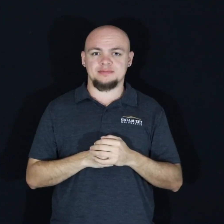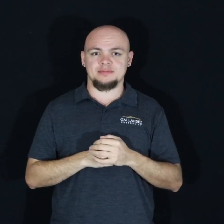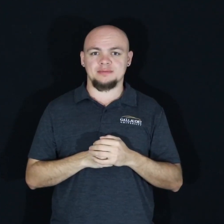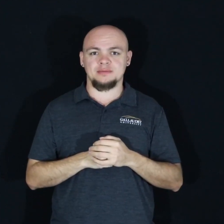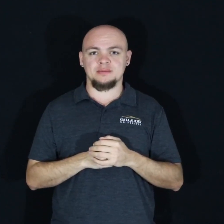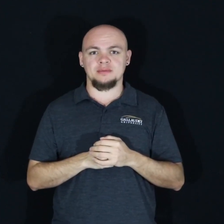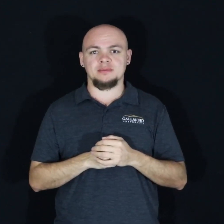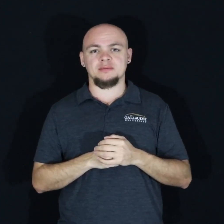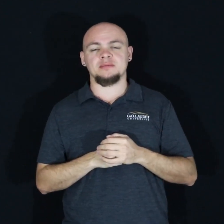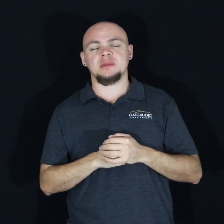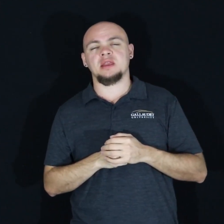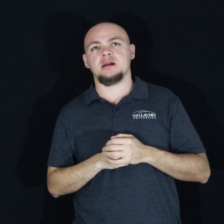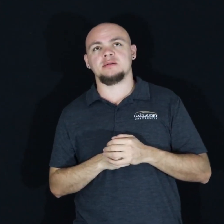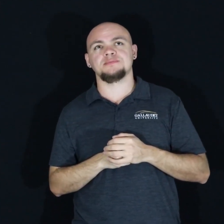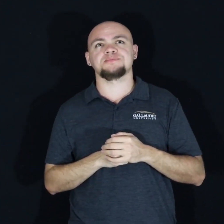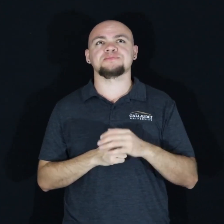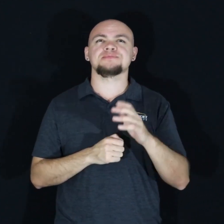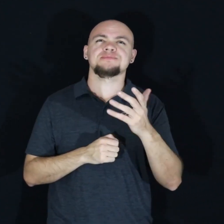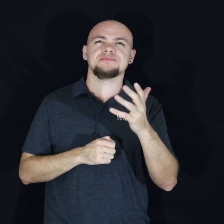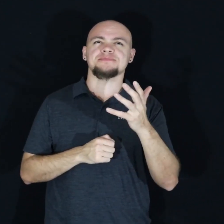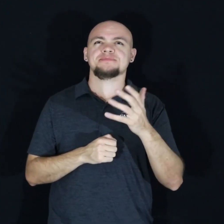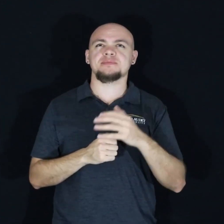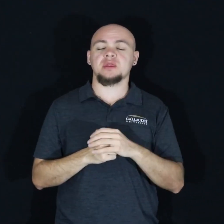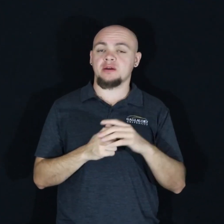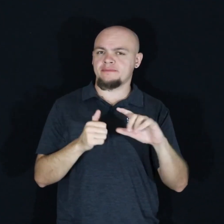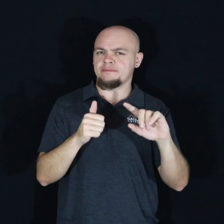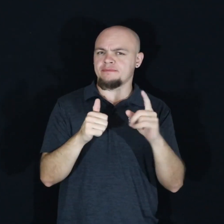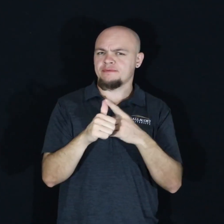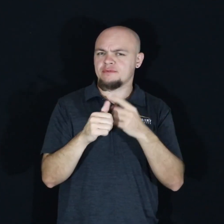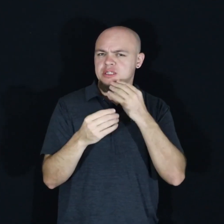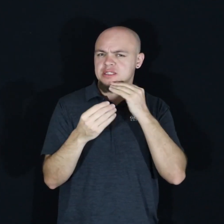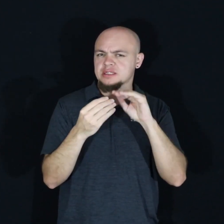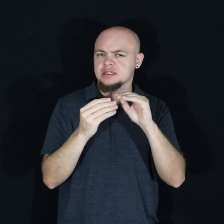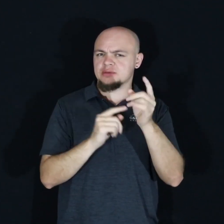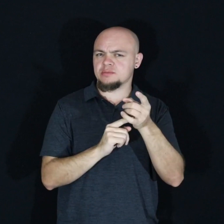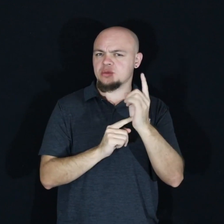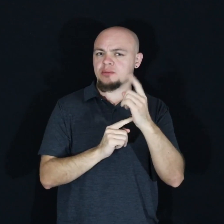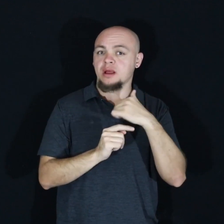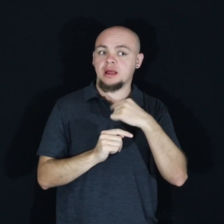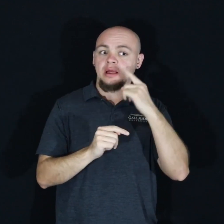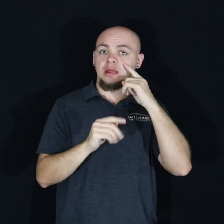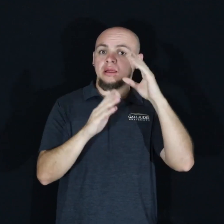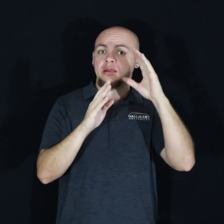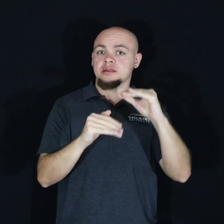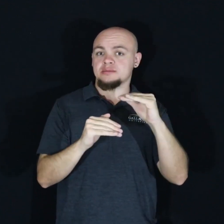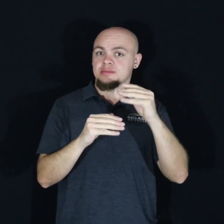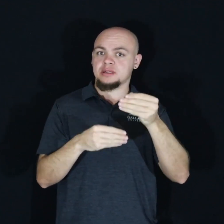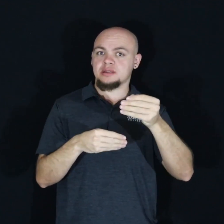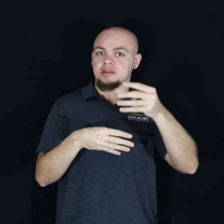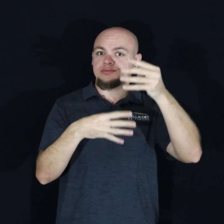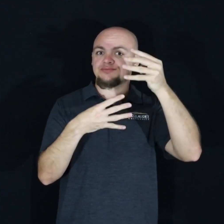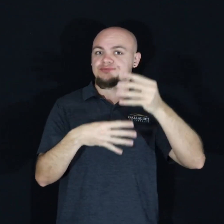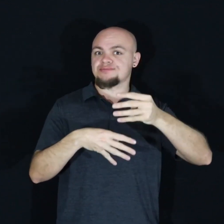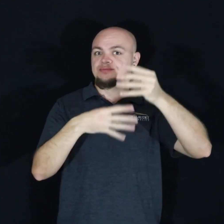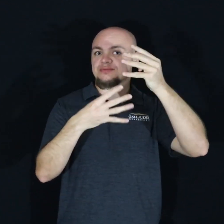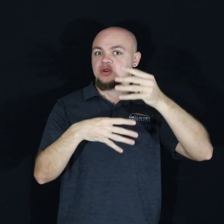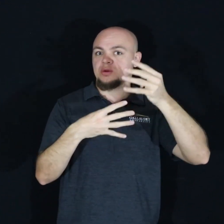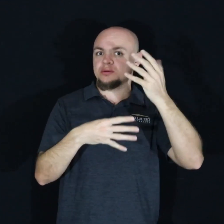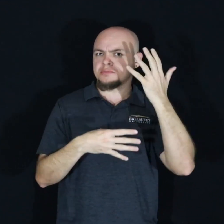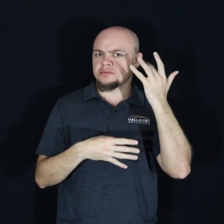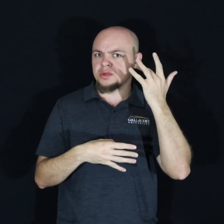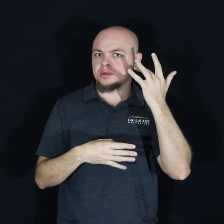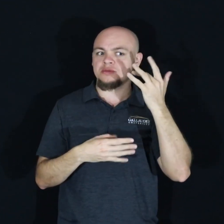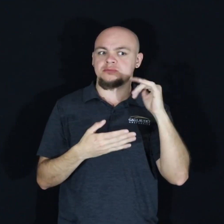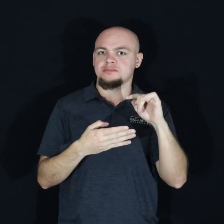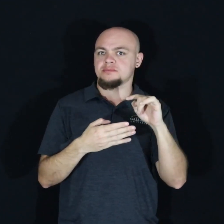I think there was a kind of first kiss moment when I really expected the credits to start rolling, because